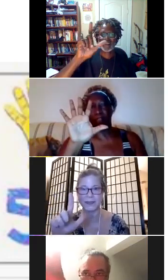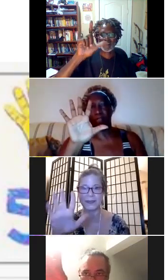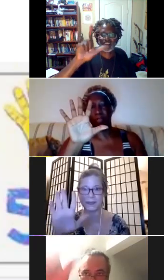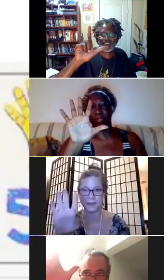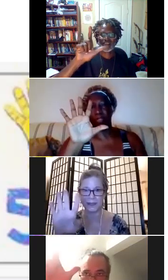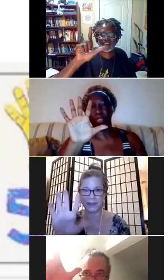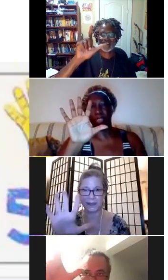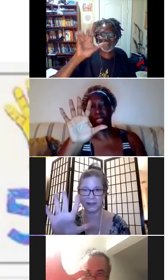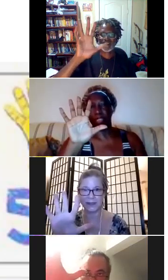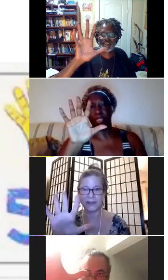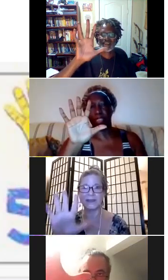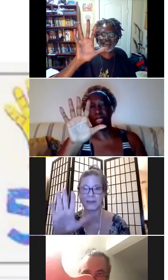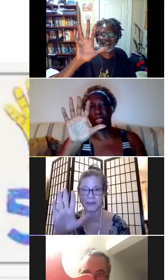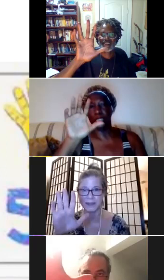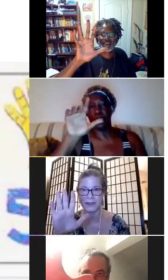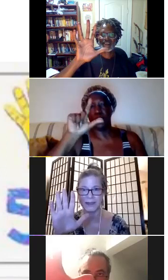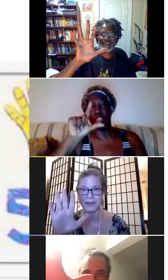25,